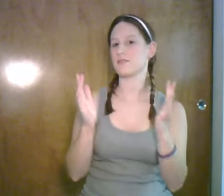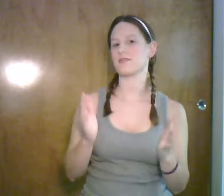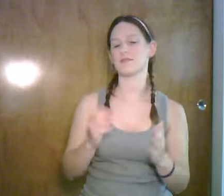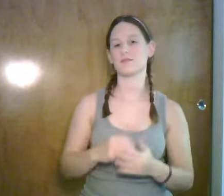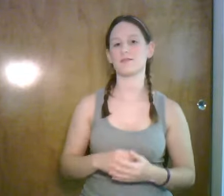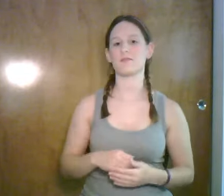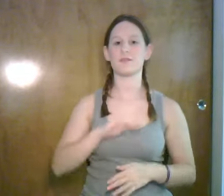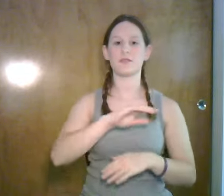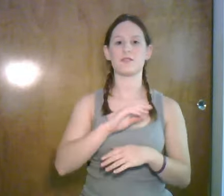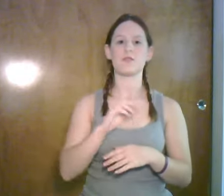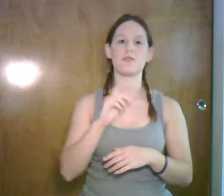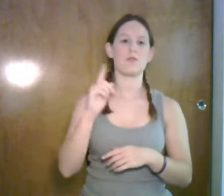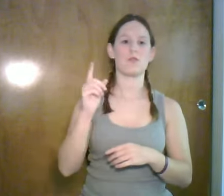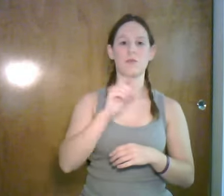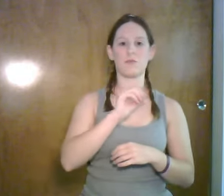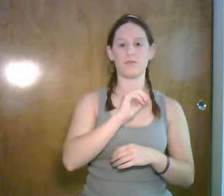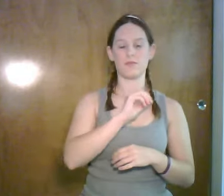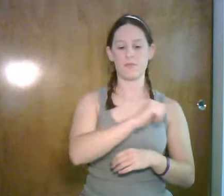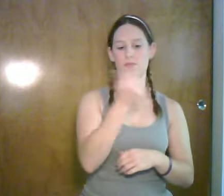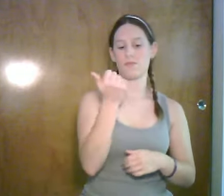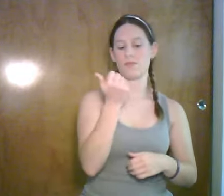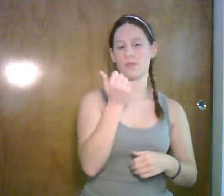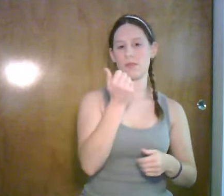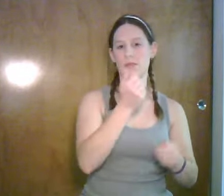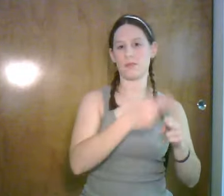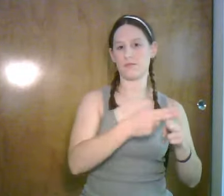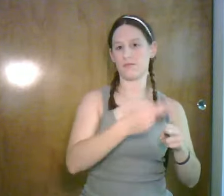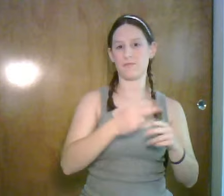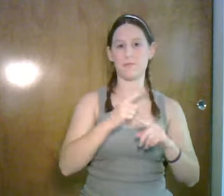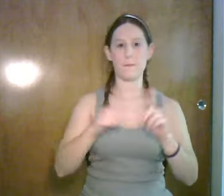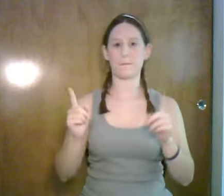There's no other name but Jesus